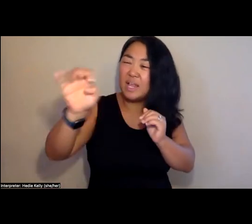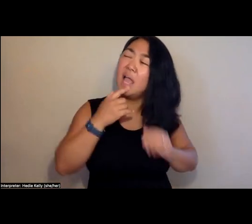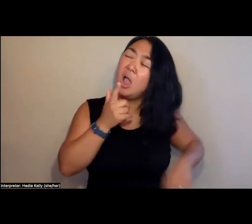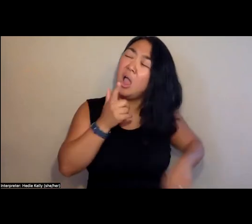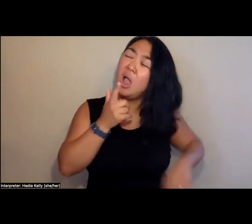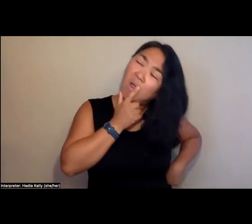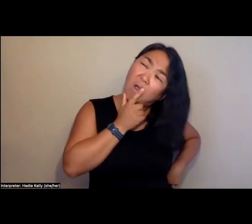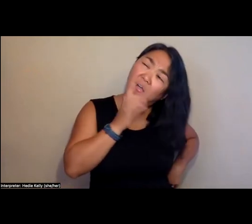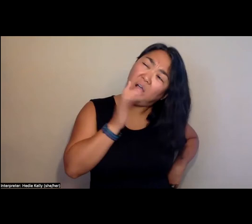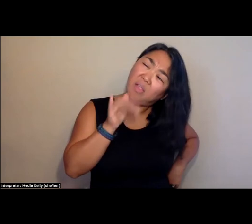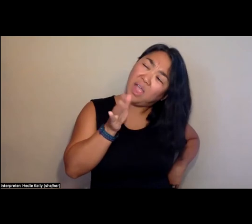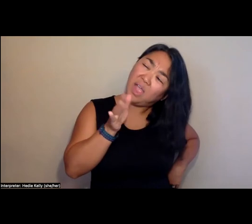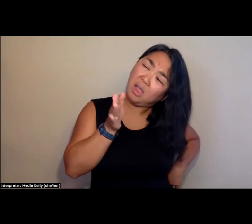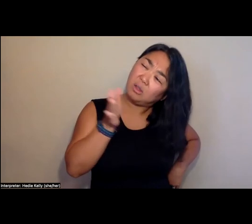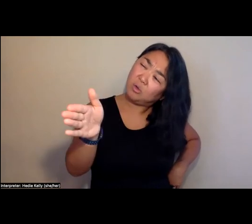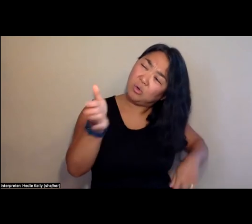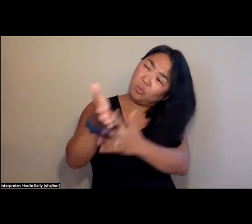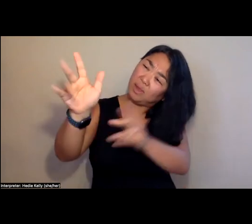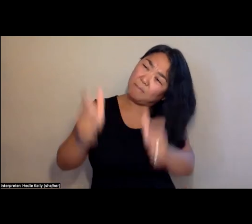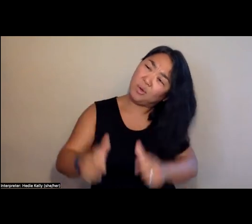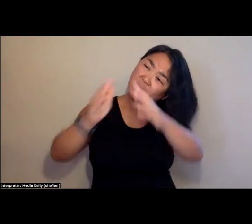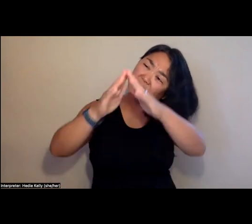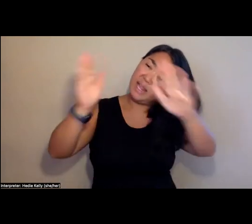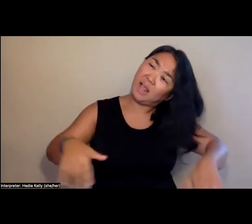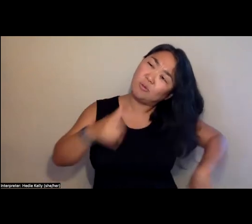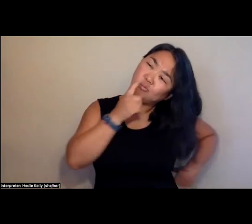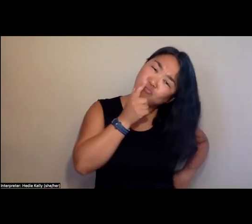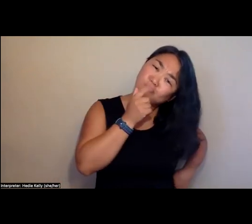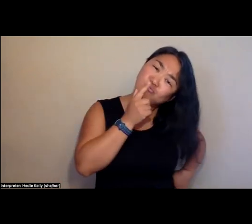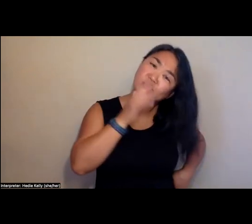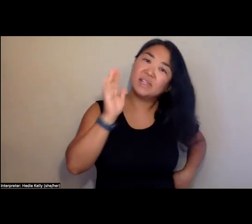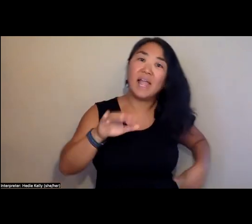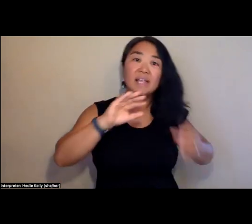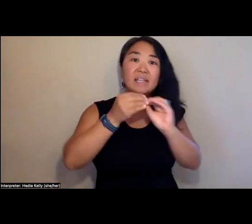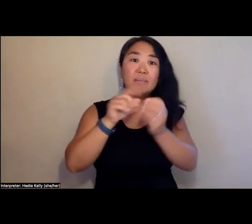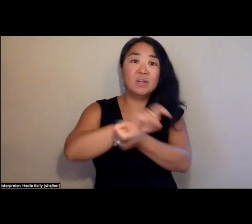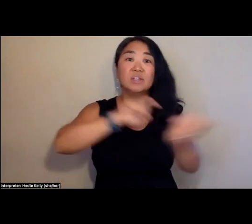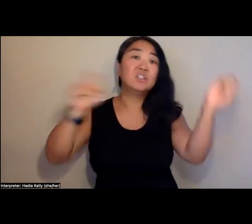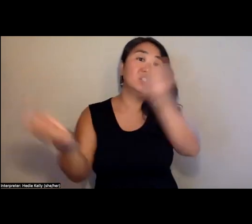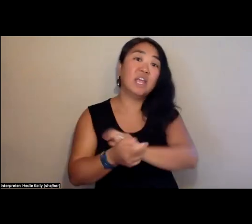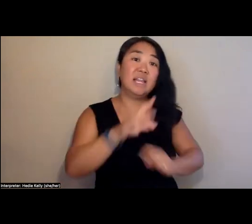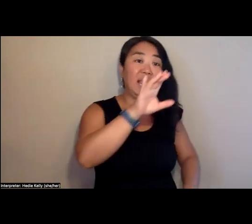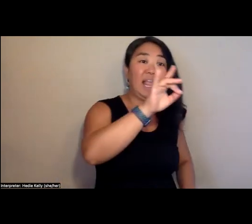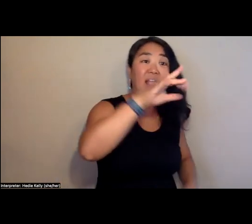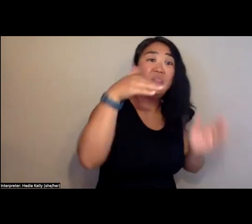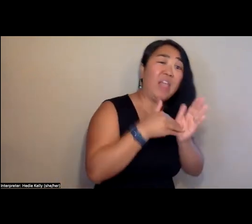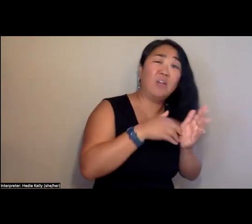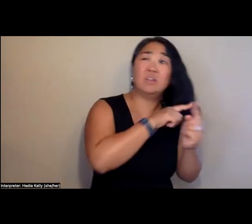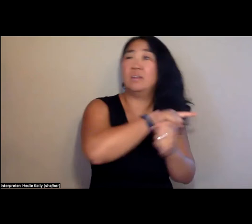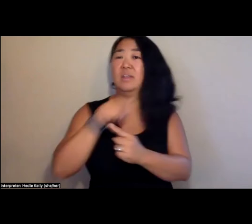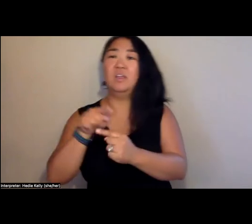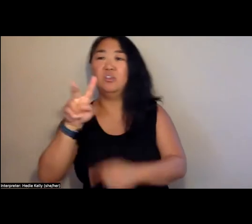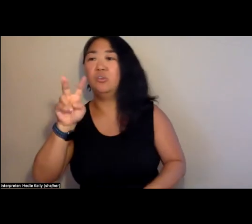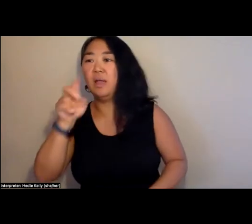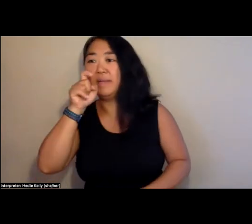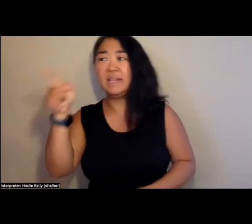that person's house. And we're walking down the street and the numbers go from like 8,000 to all of a sudden 200 something because these two houses